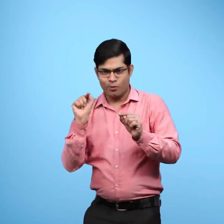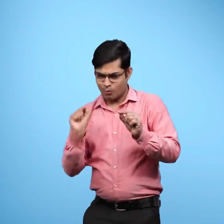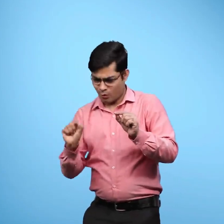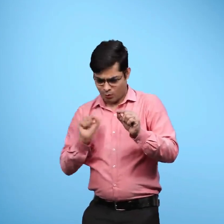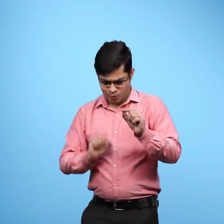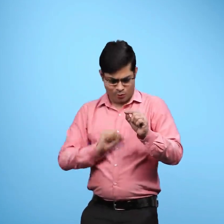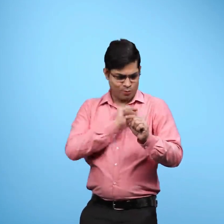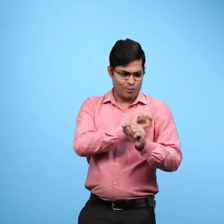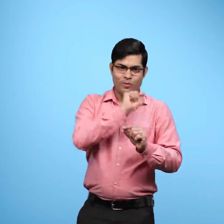straight lines.